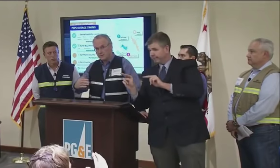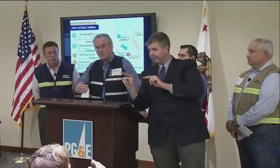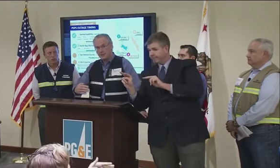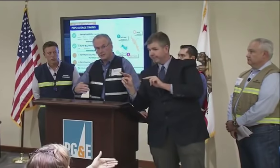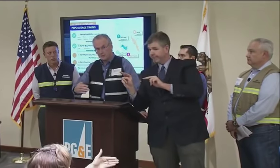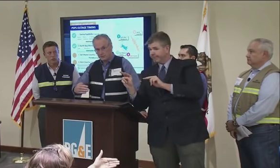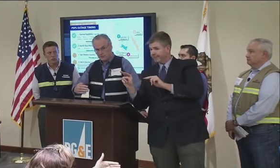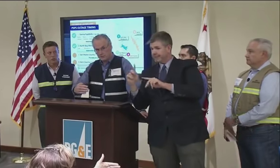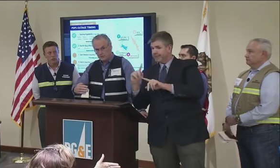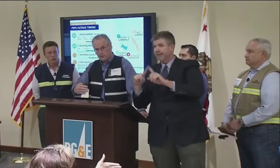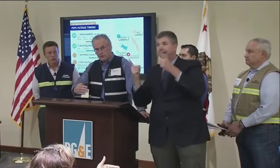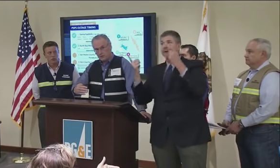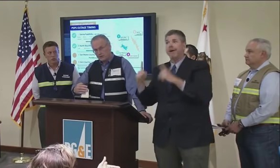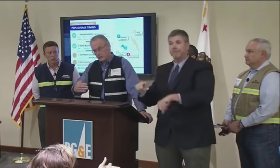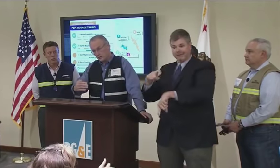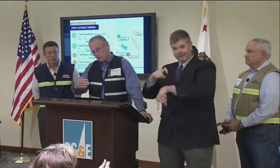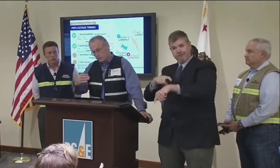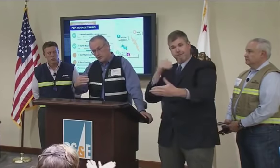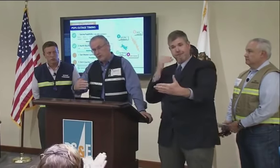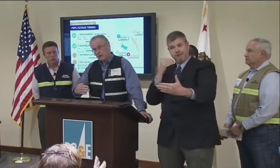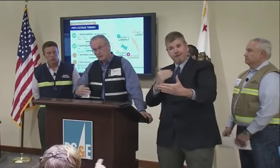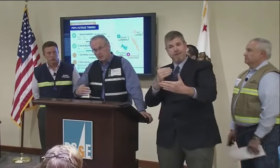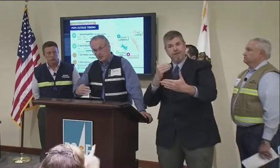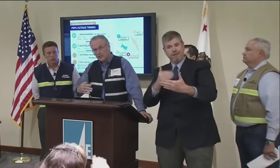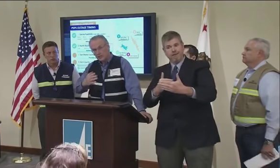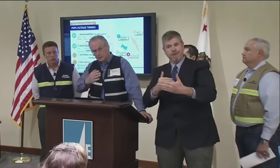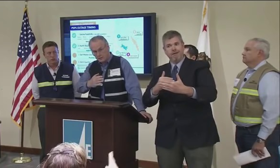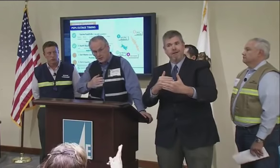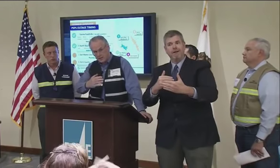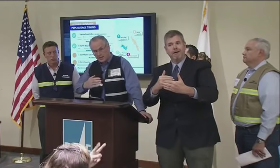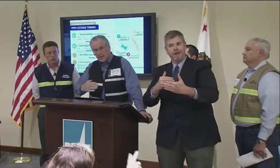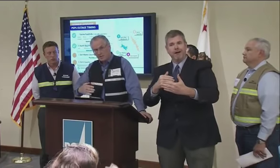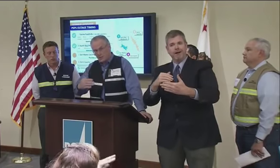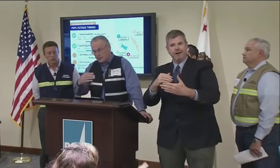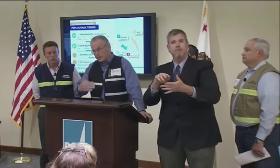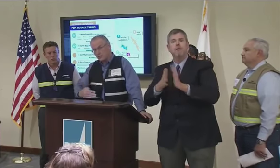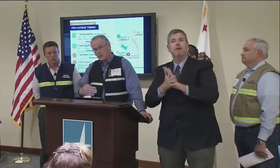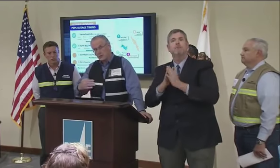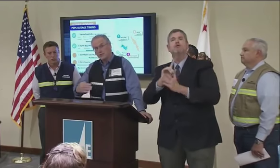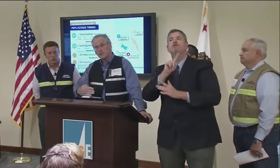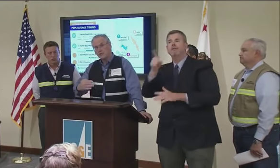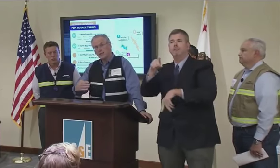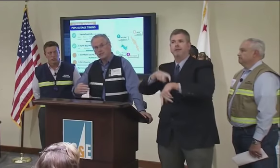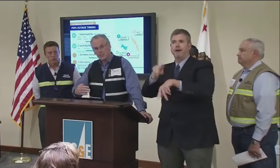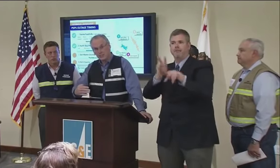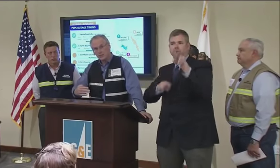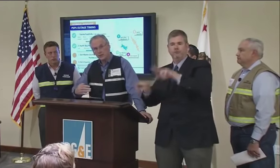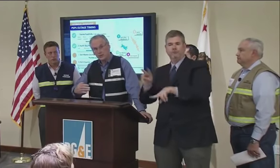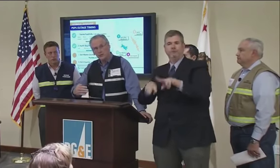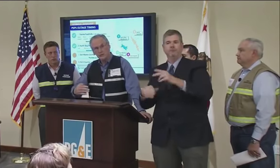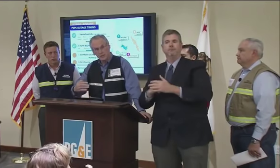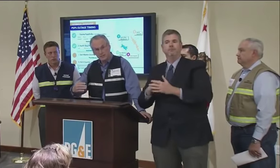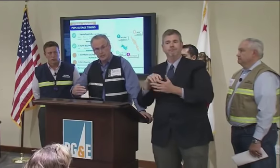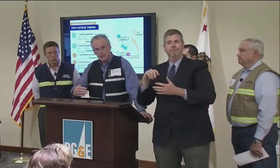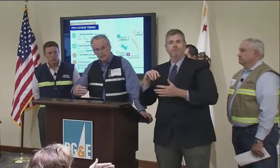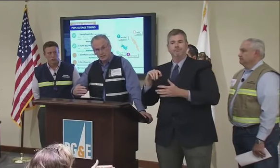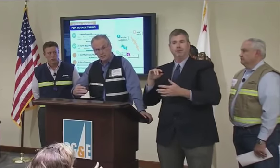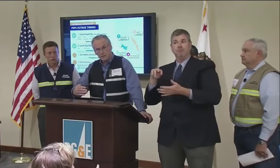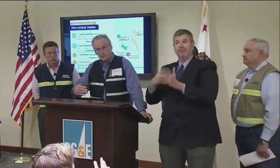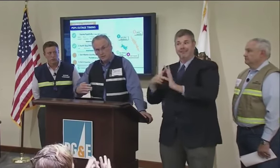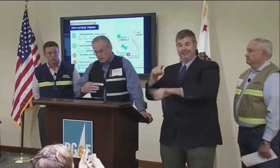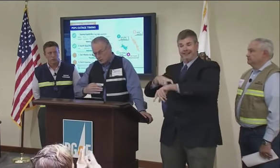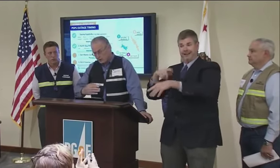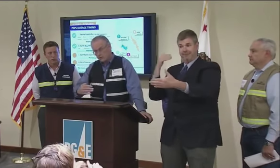real-time observation. And so as we're getting closer to that time, we could see the weather changing quicker than we had